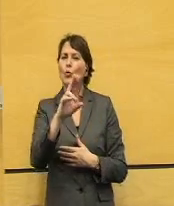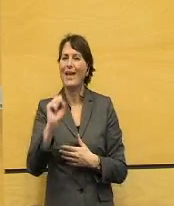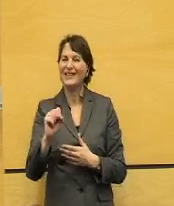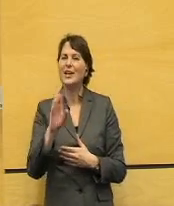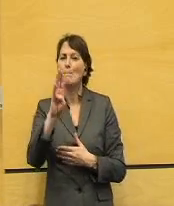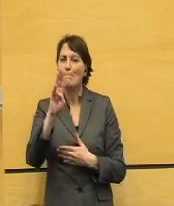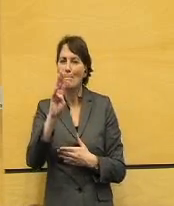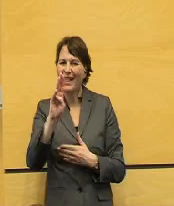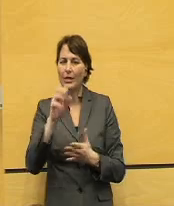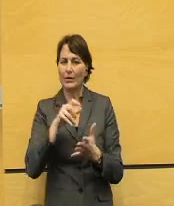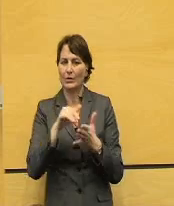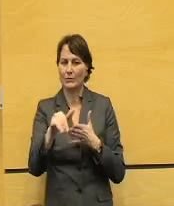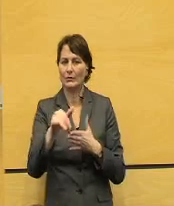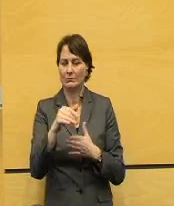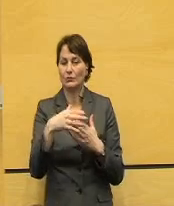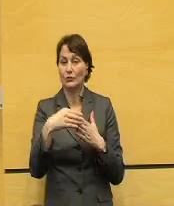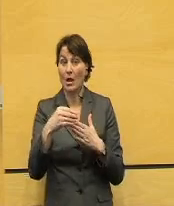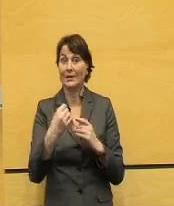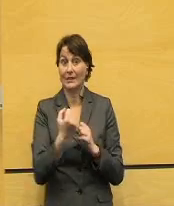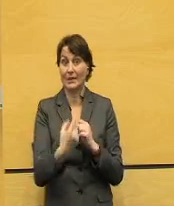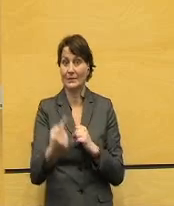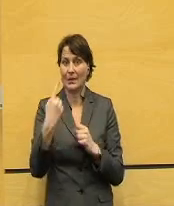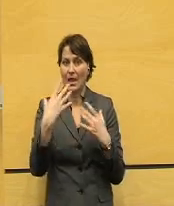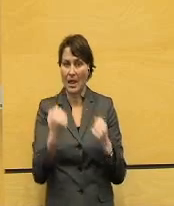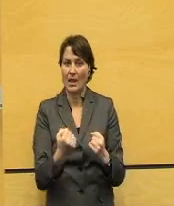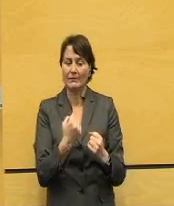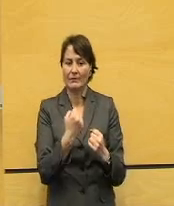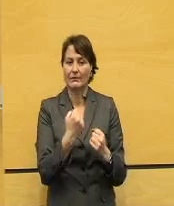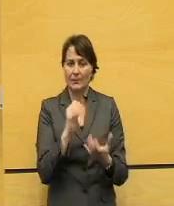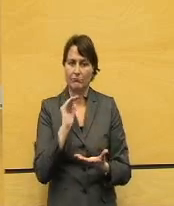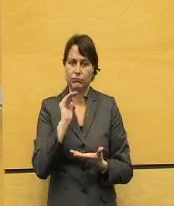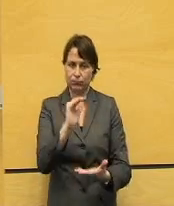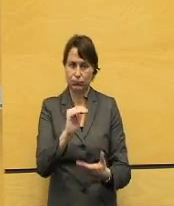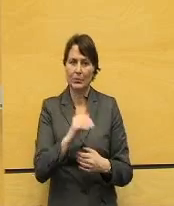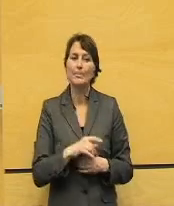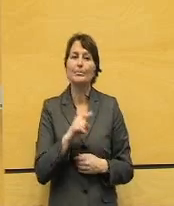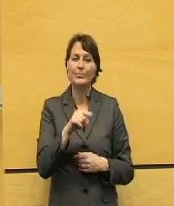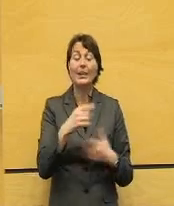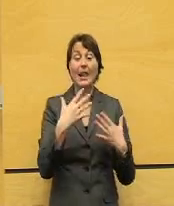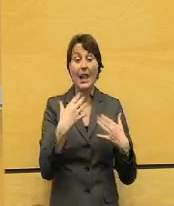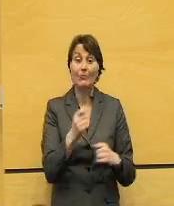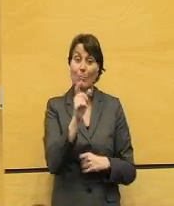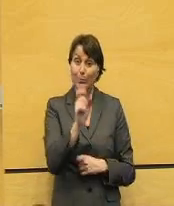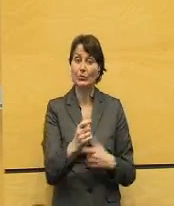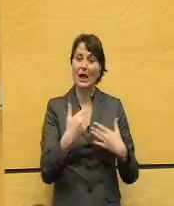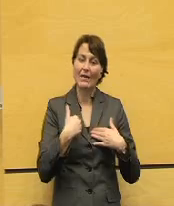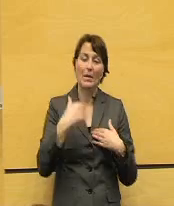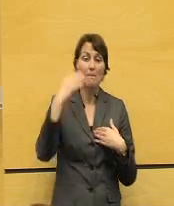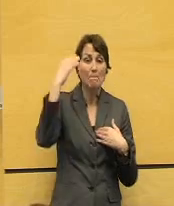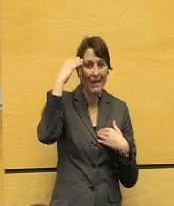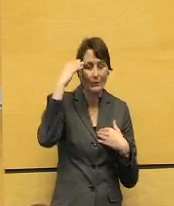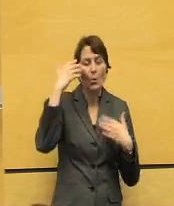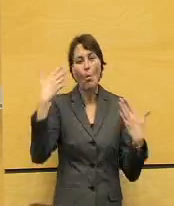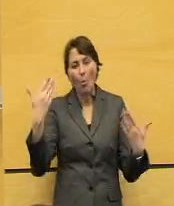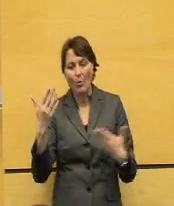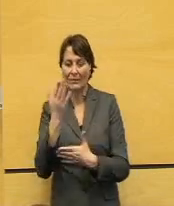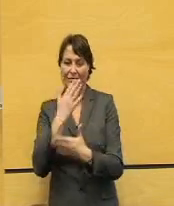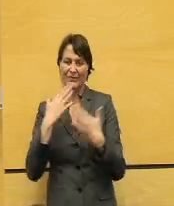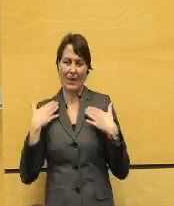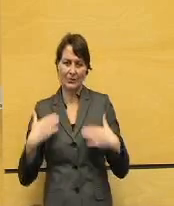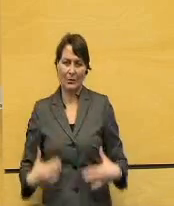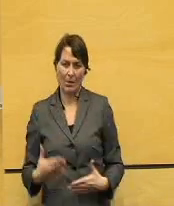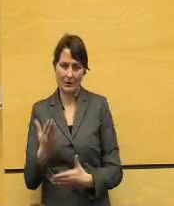fund target both of persons with physical and mental disability, including those